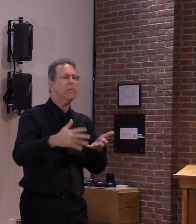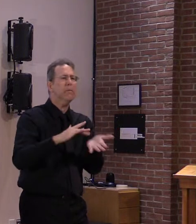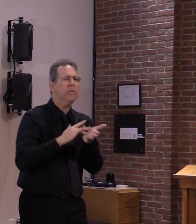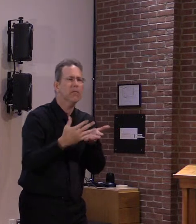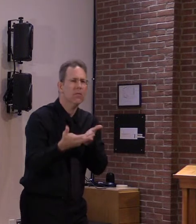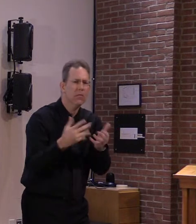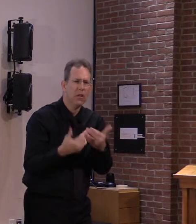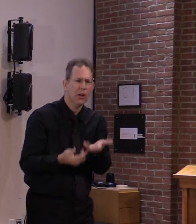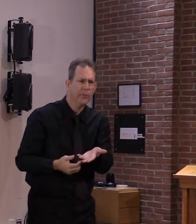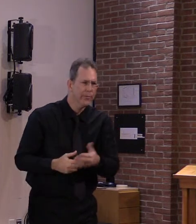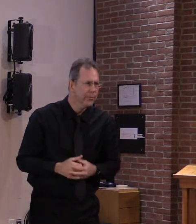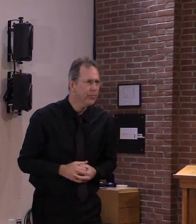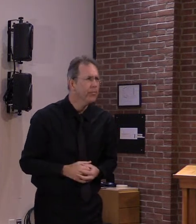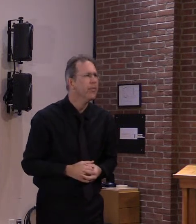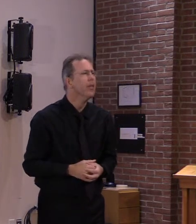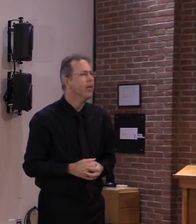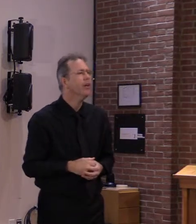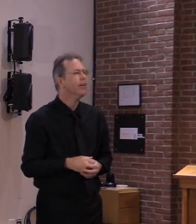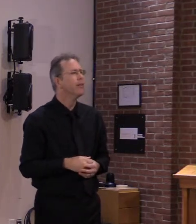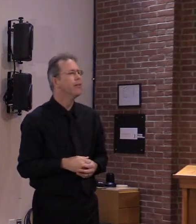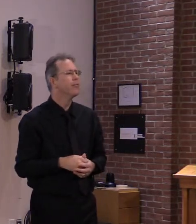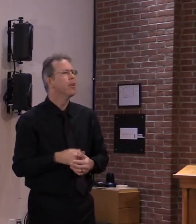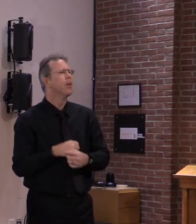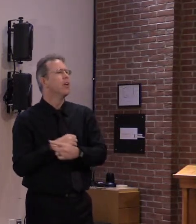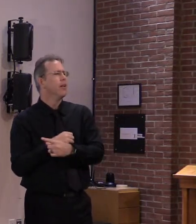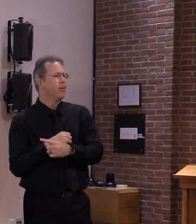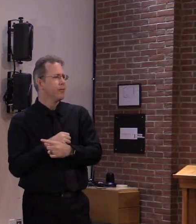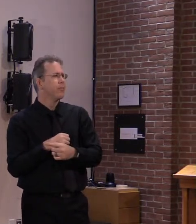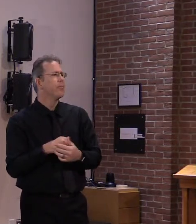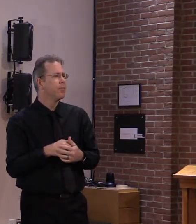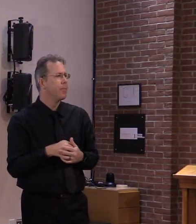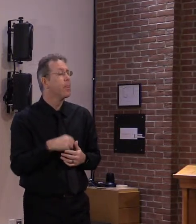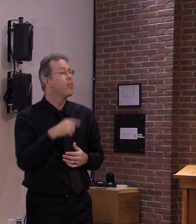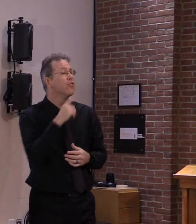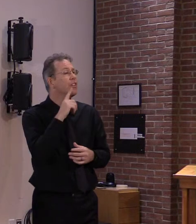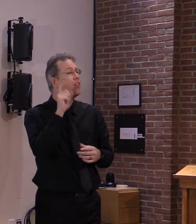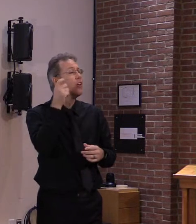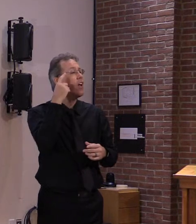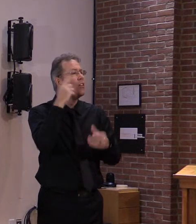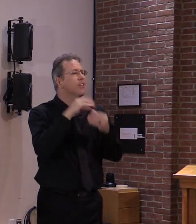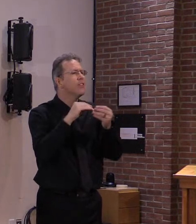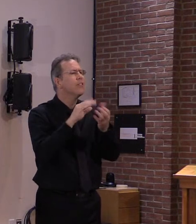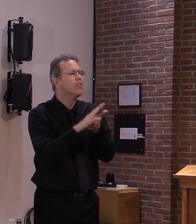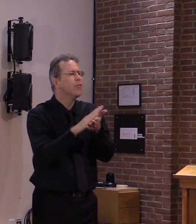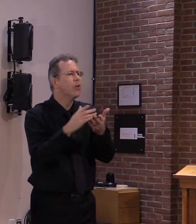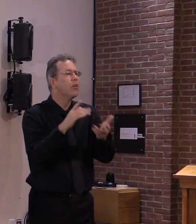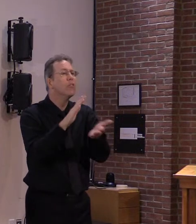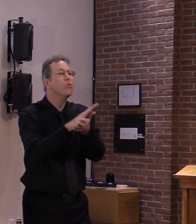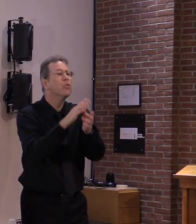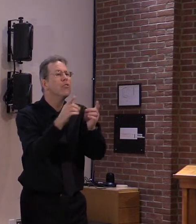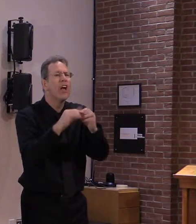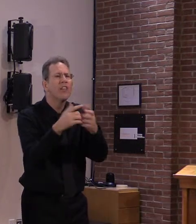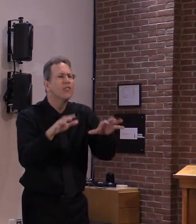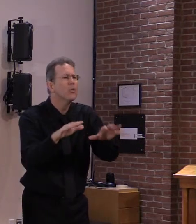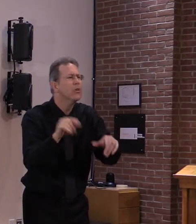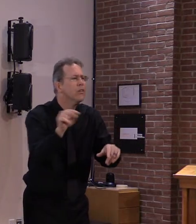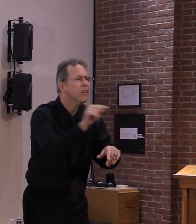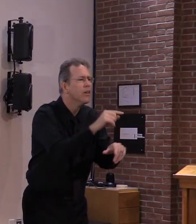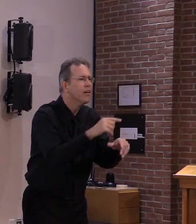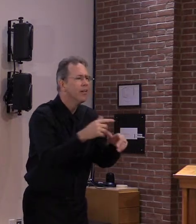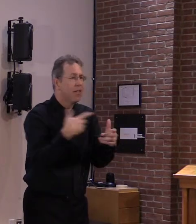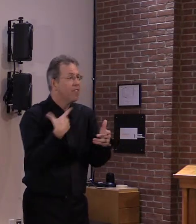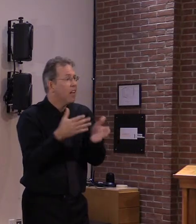because other pandemics or potential pandemics didn't really impact anybody in the way this one